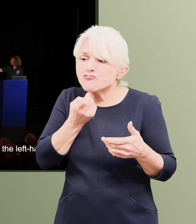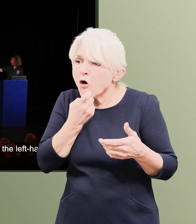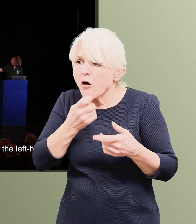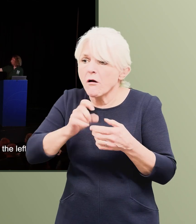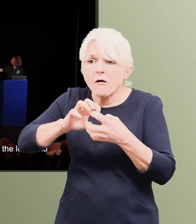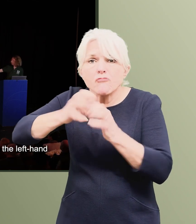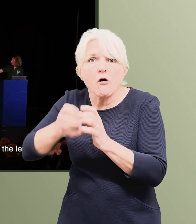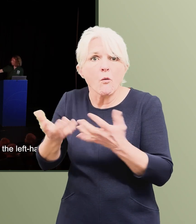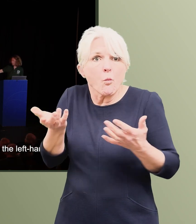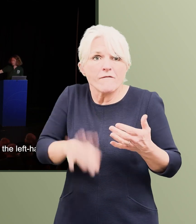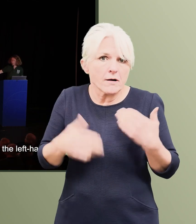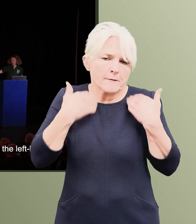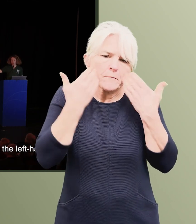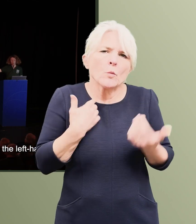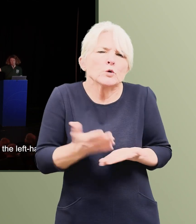Age burial.